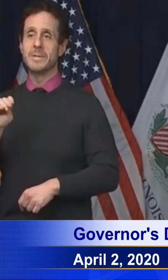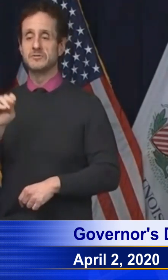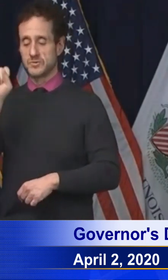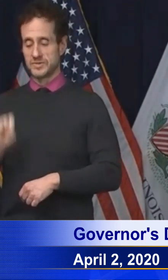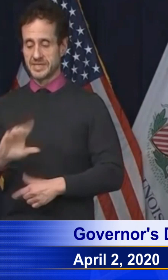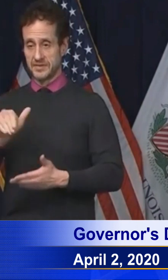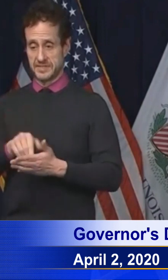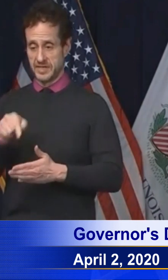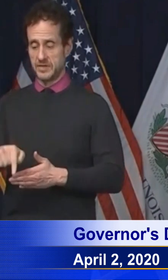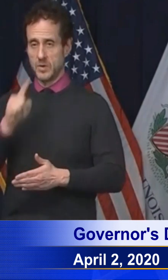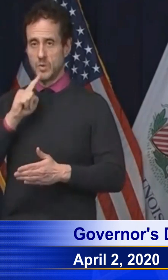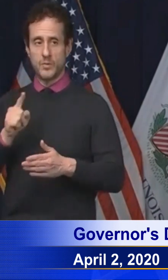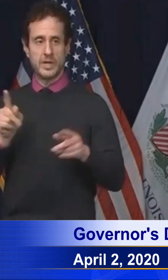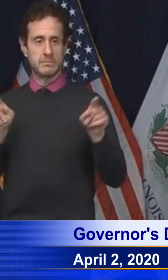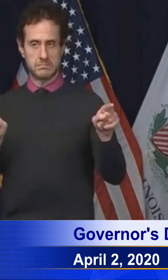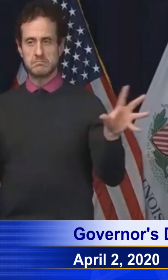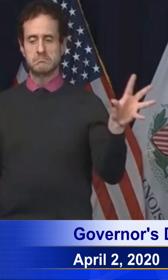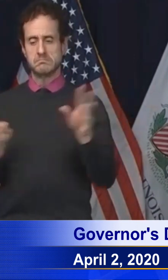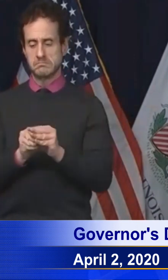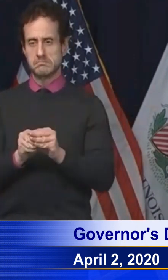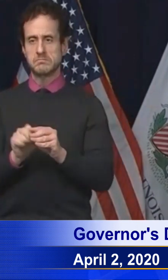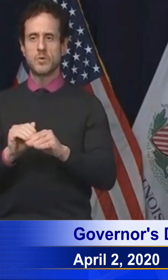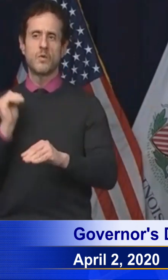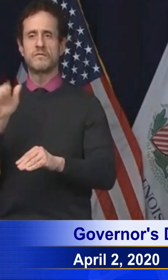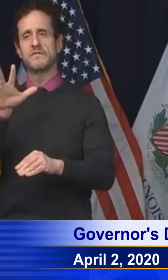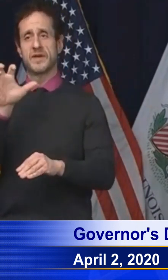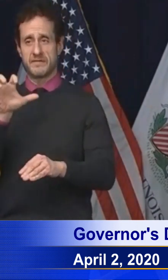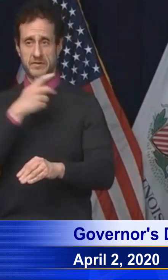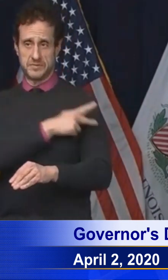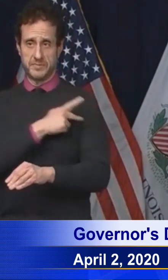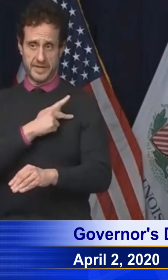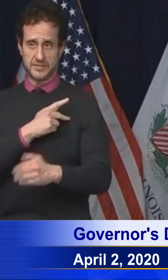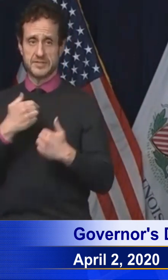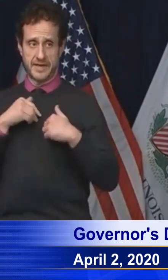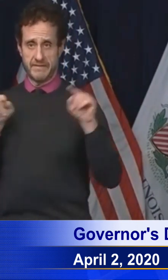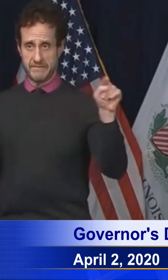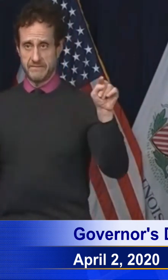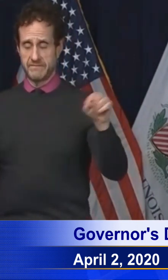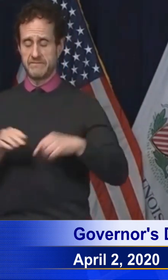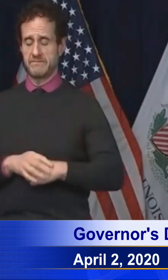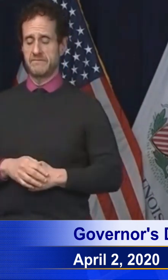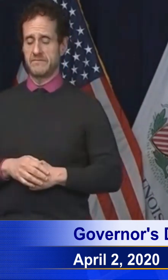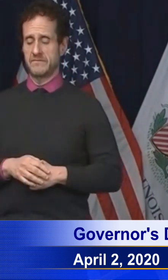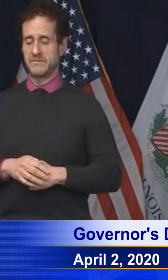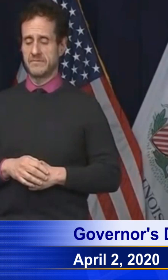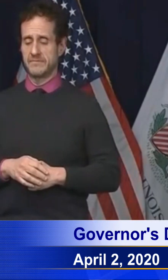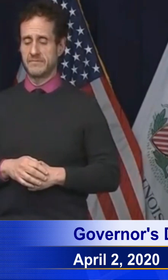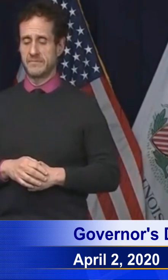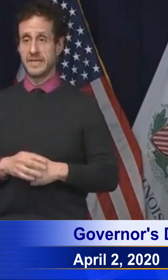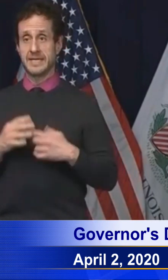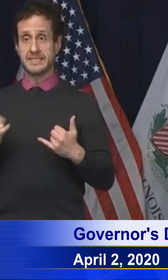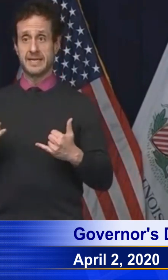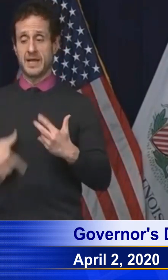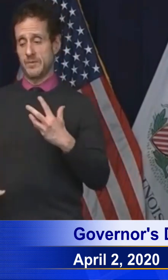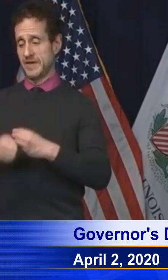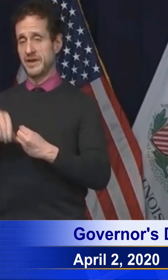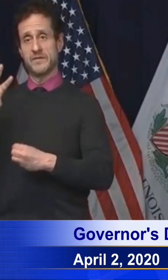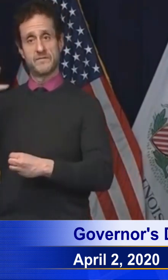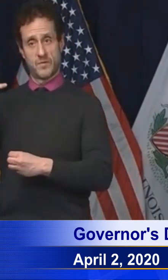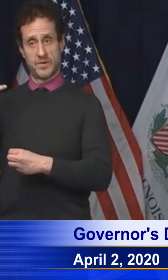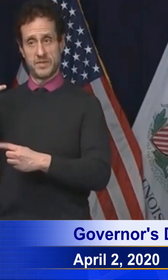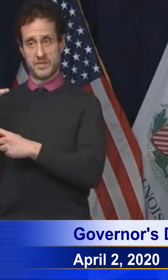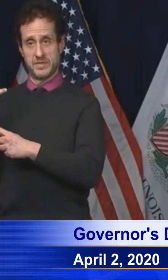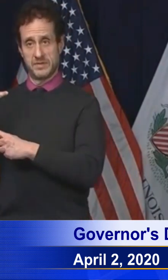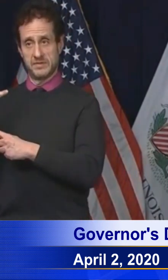host more than 500 patients. Today, we formally added a 4th location to